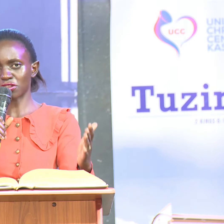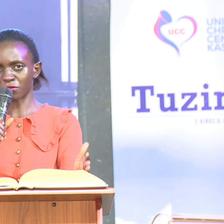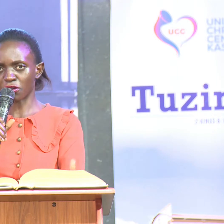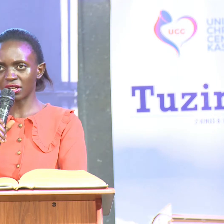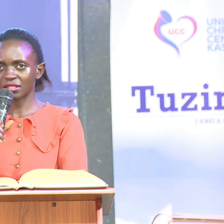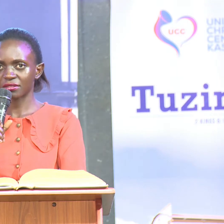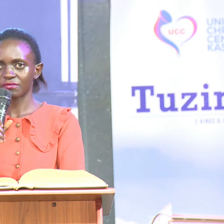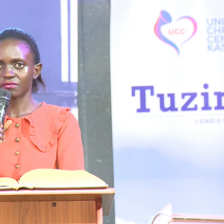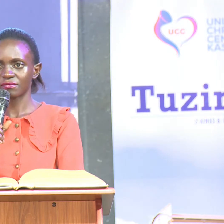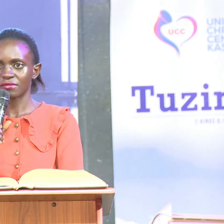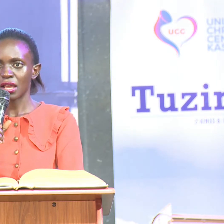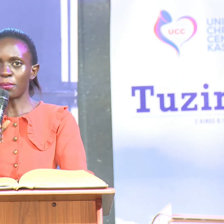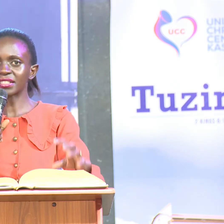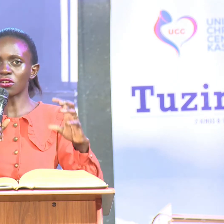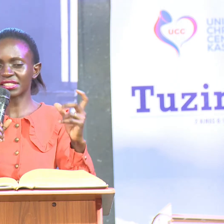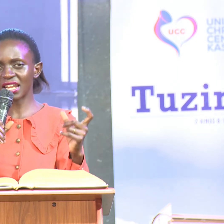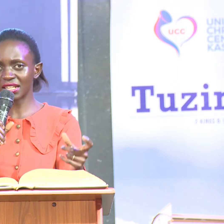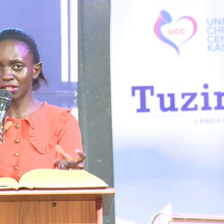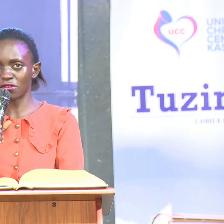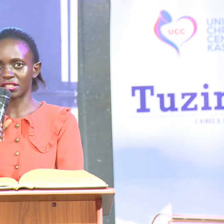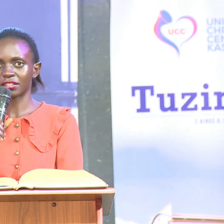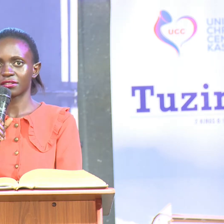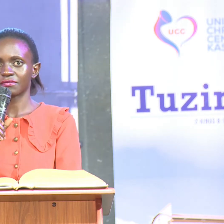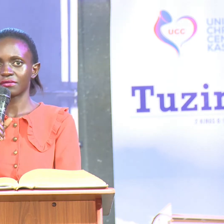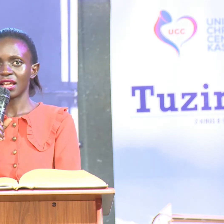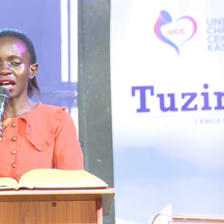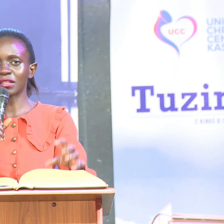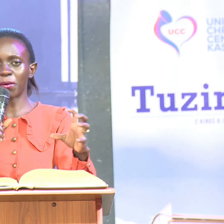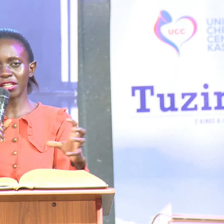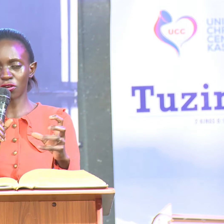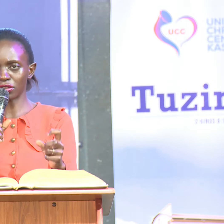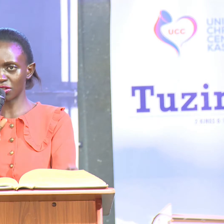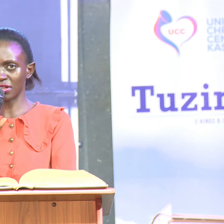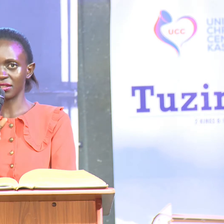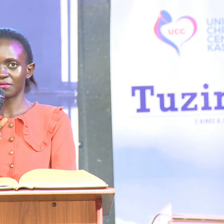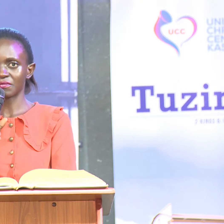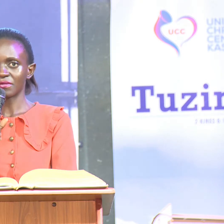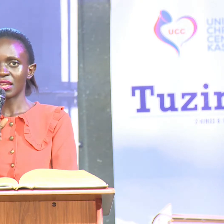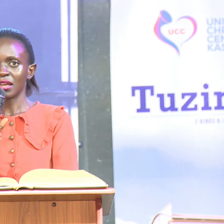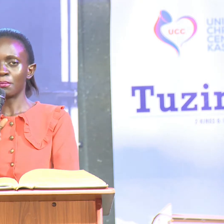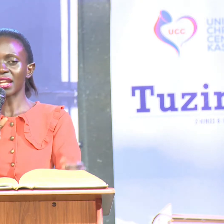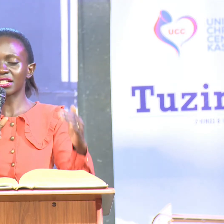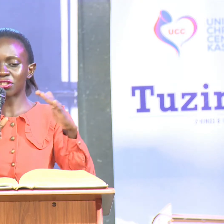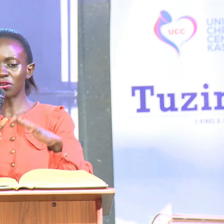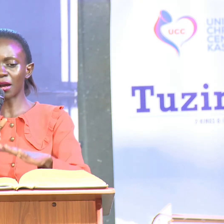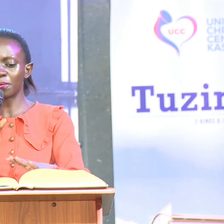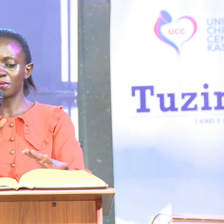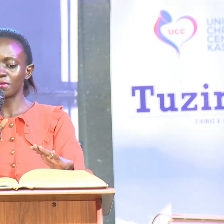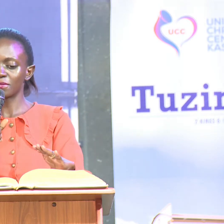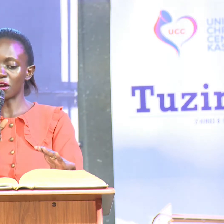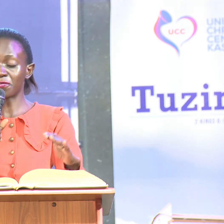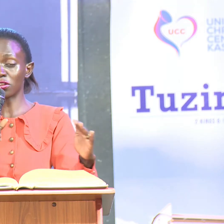the image of God. Atero woza. But considered it not. Chintu chonna. As a point to hold on. Naye yambule bitibwe ebyo. But he took